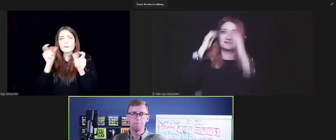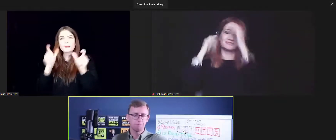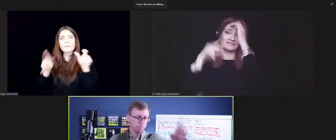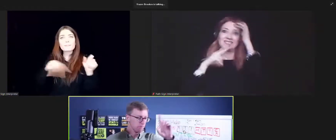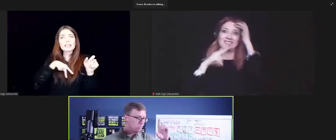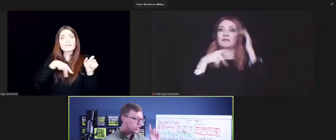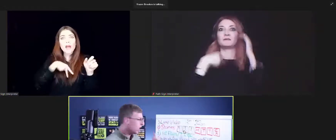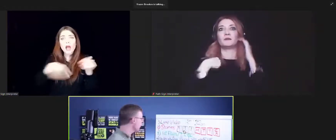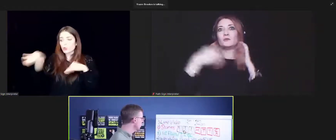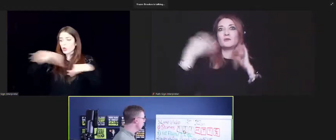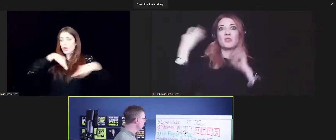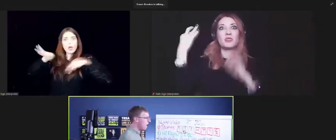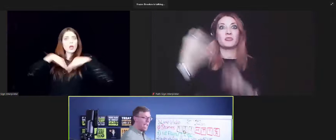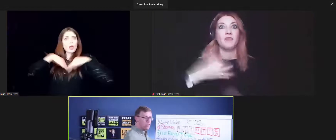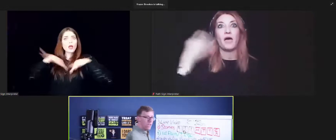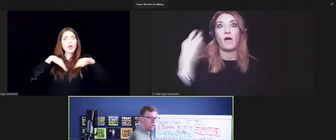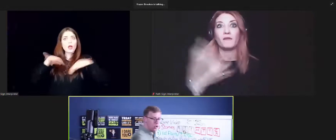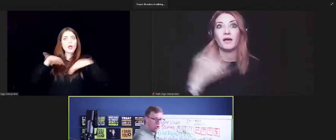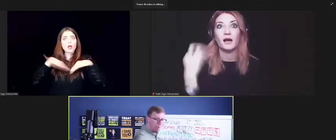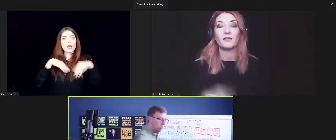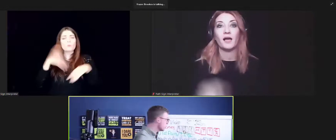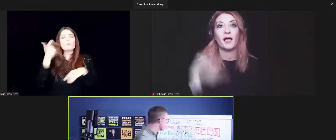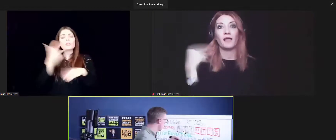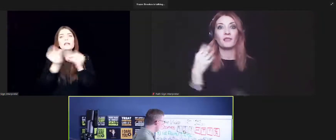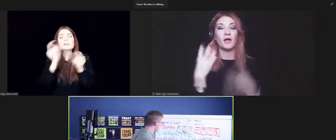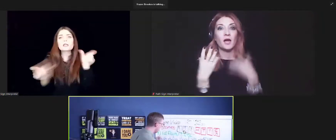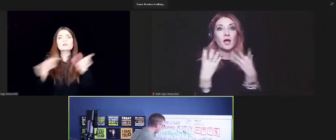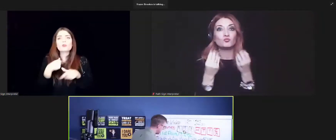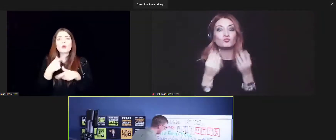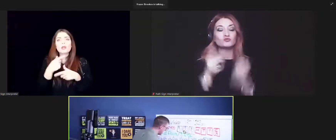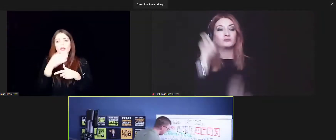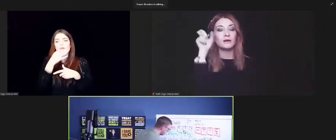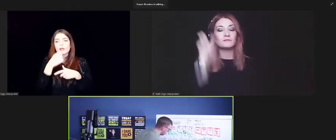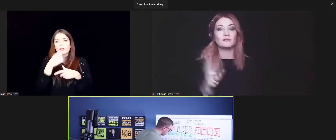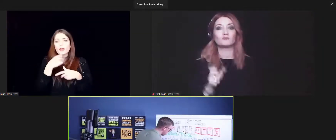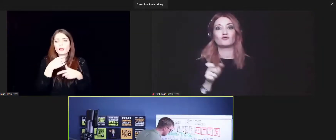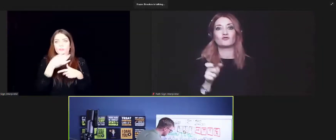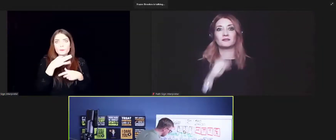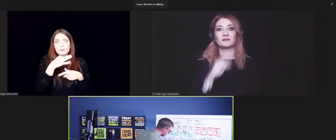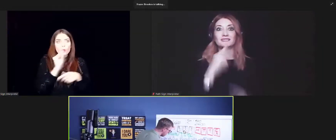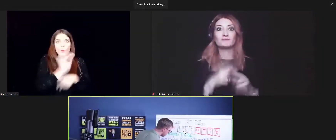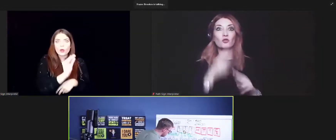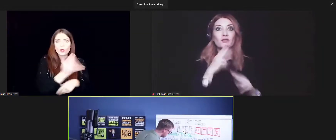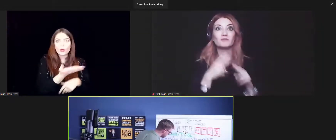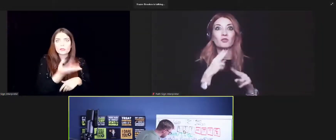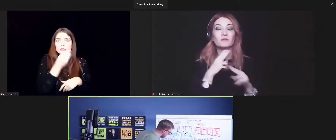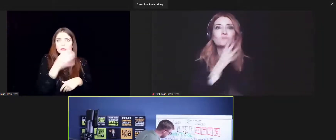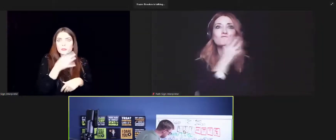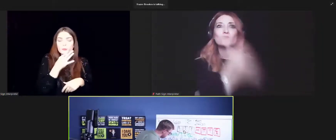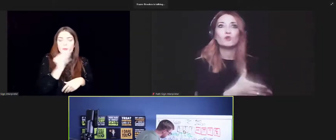him. So educational posts will bring people into you.